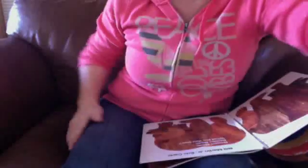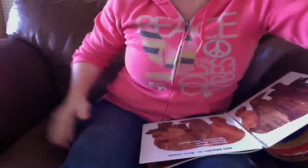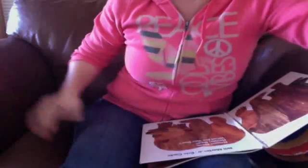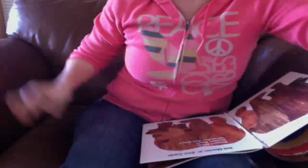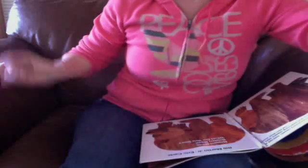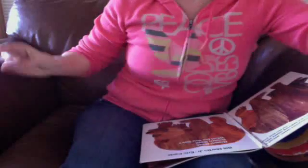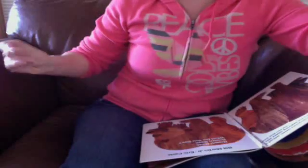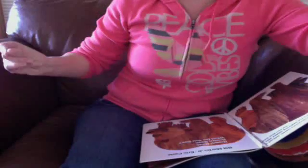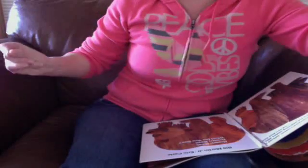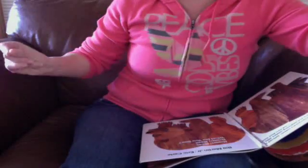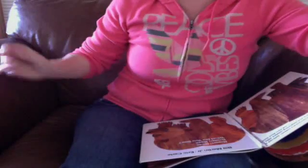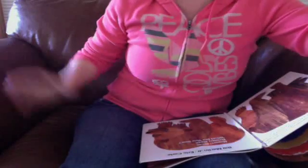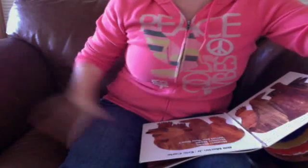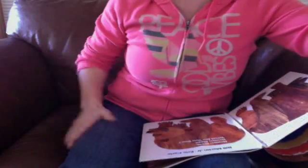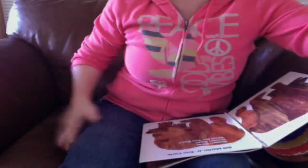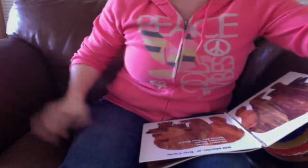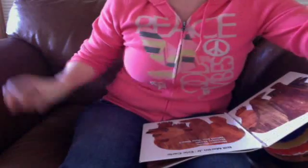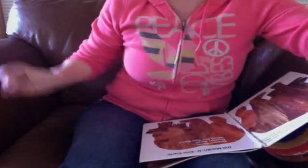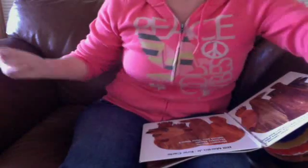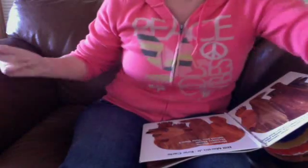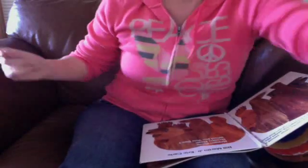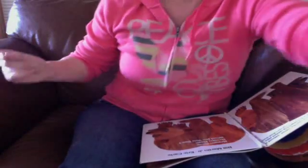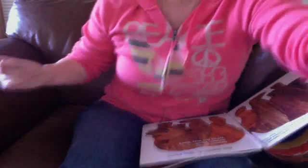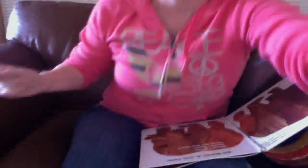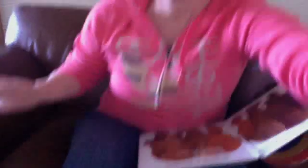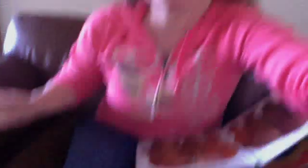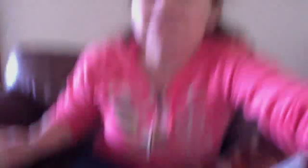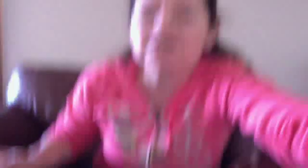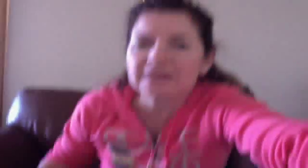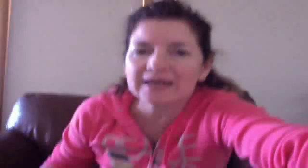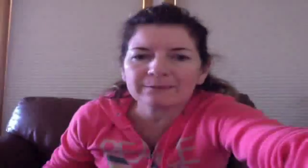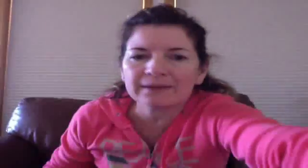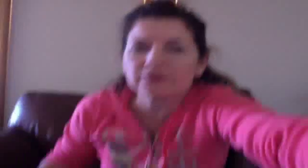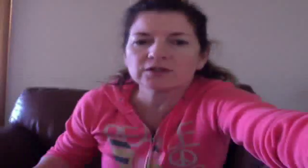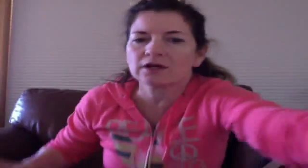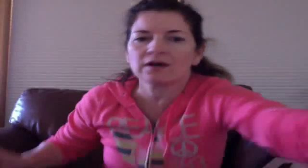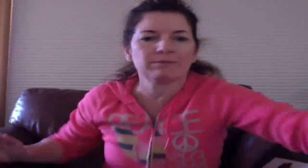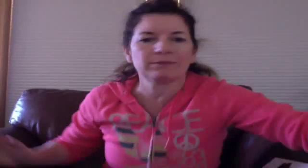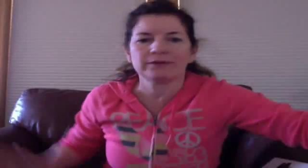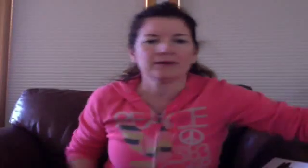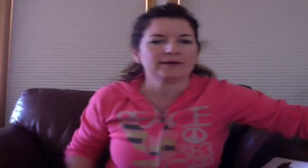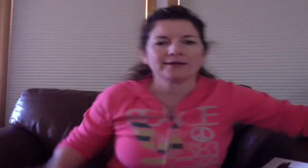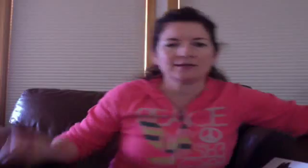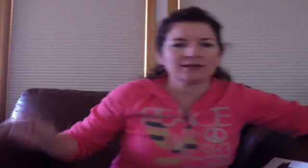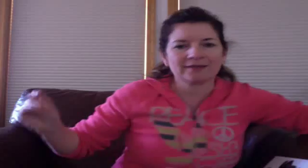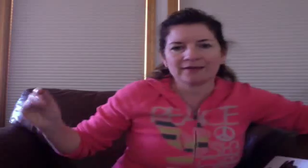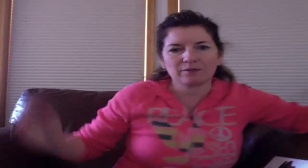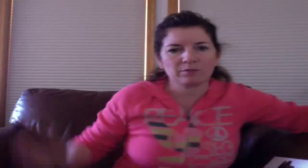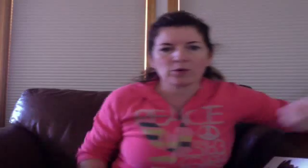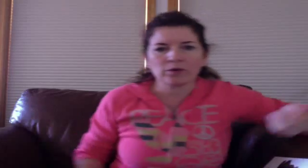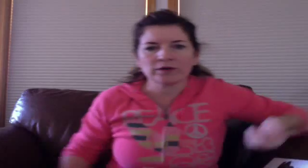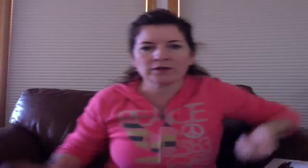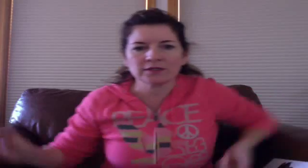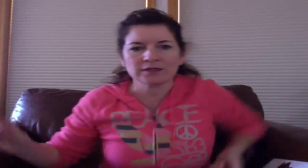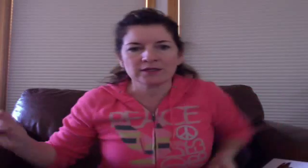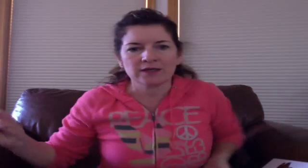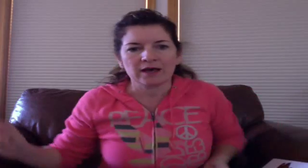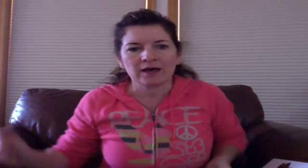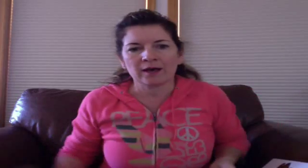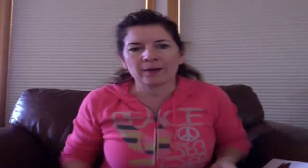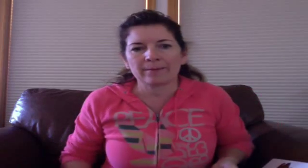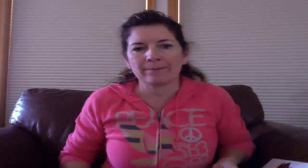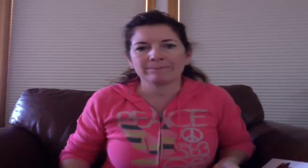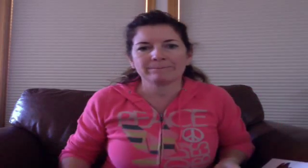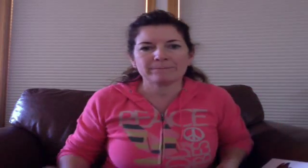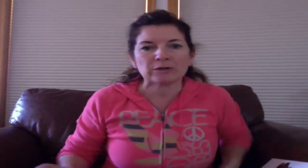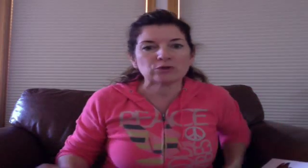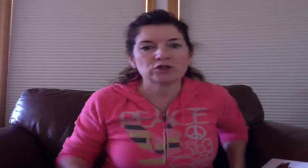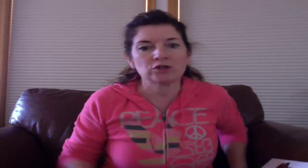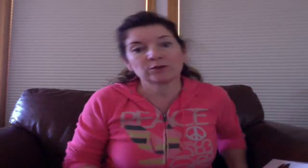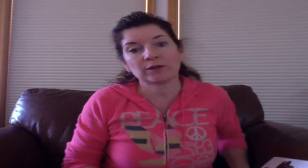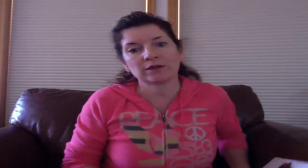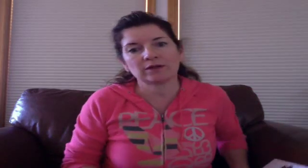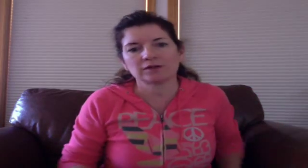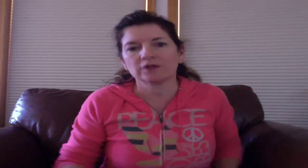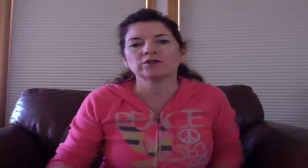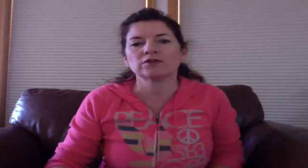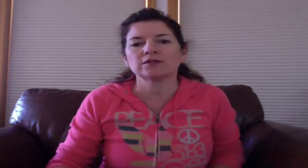then come up in a snap. The snap at the top is not that important. Most children don't do the